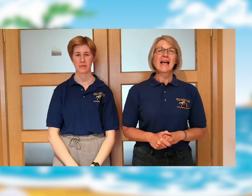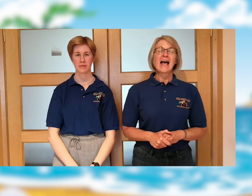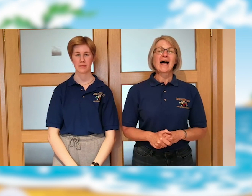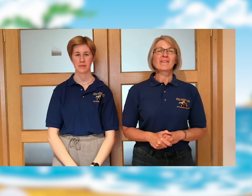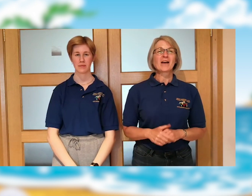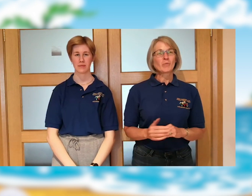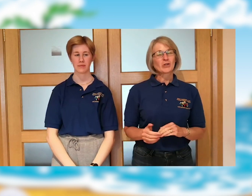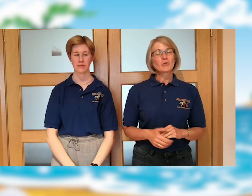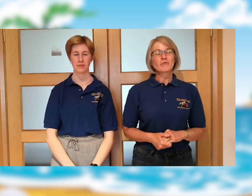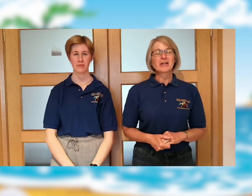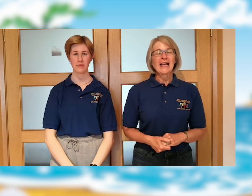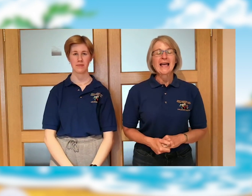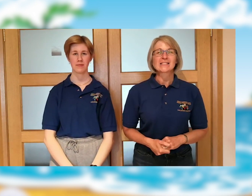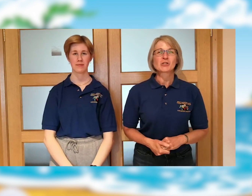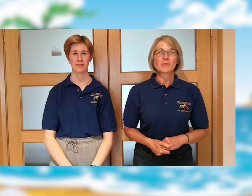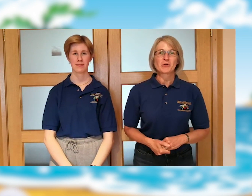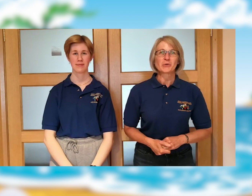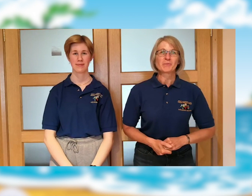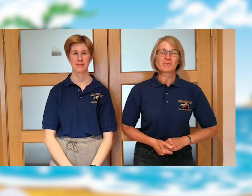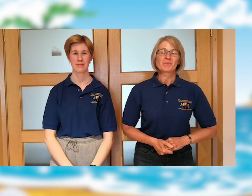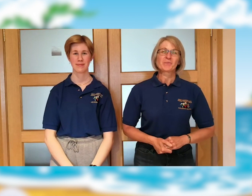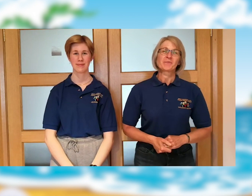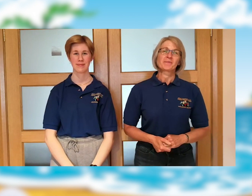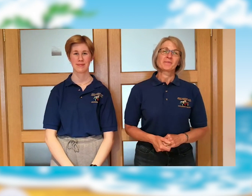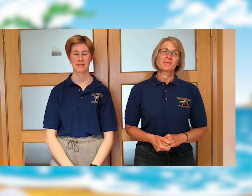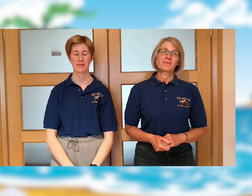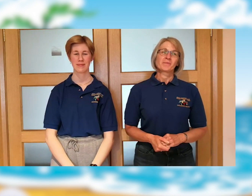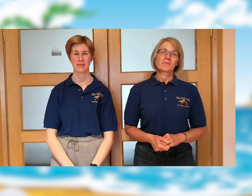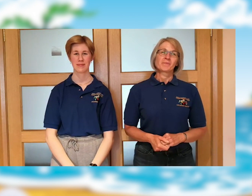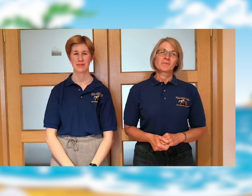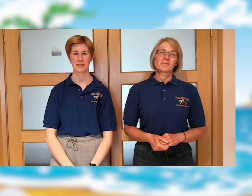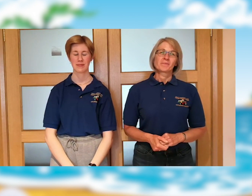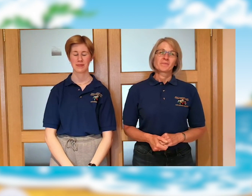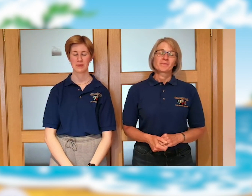today and then we'll go over it again tomorrow.